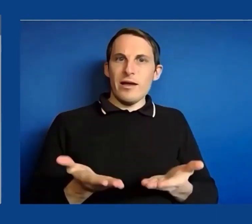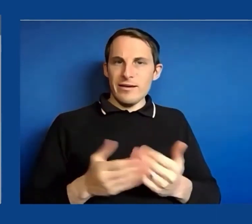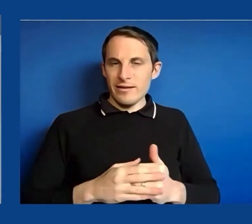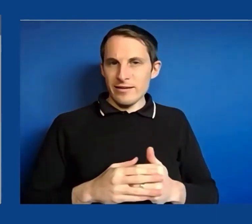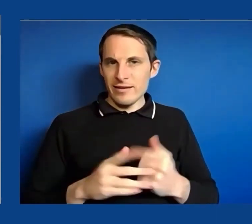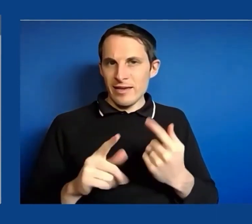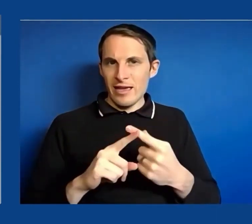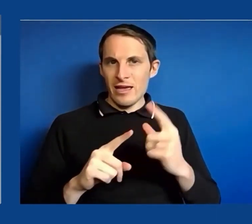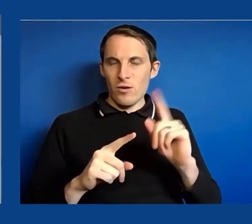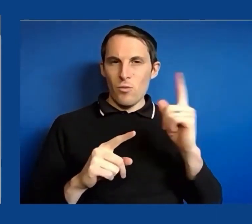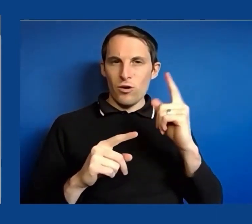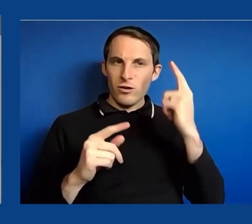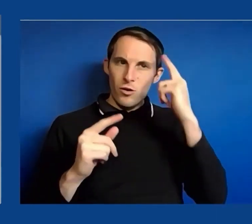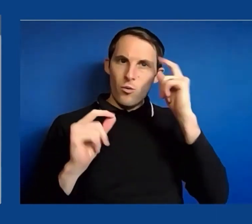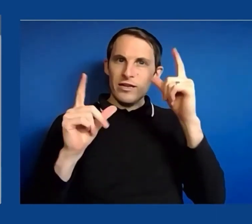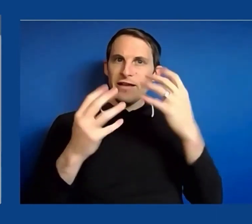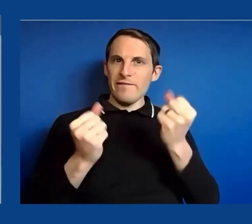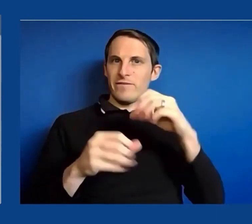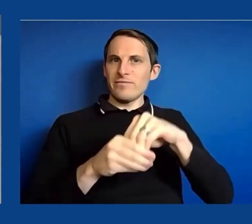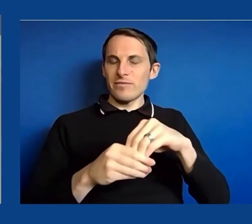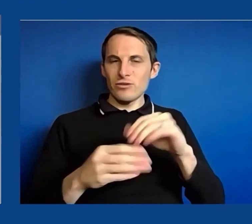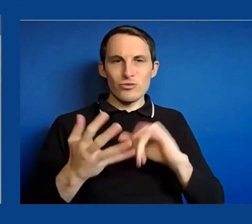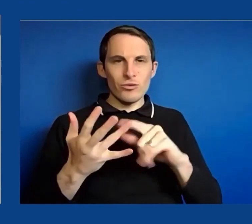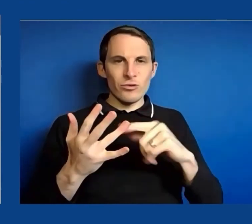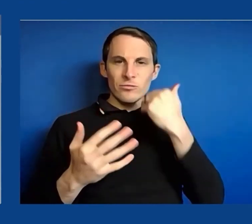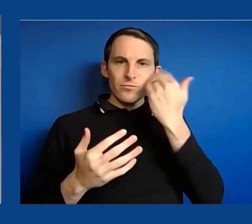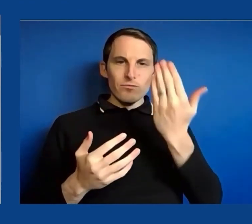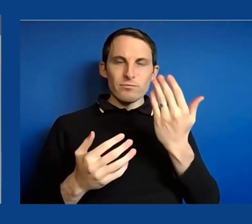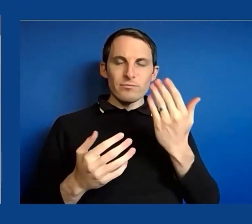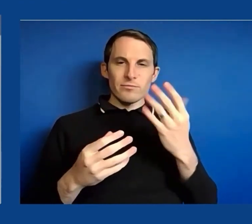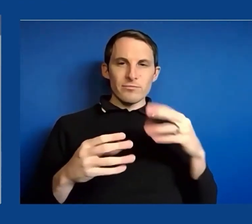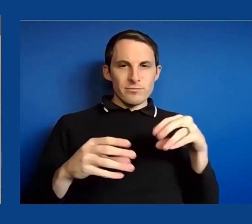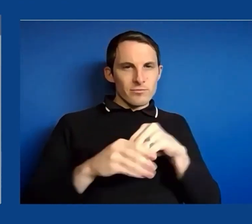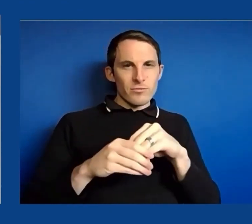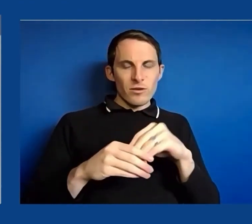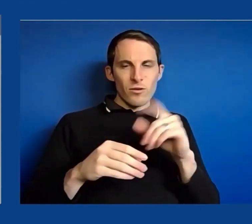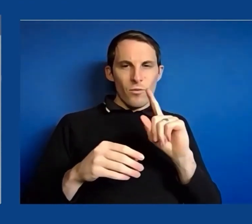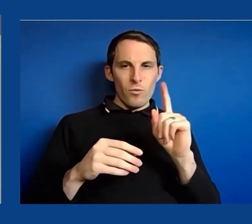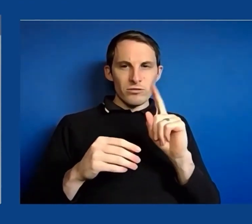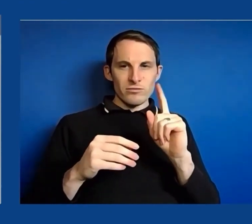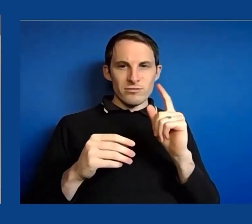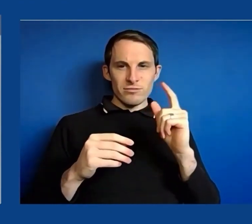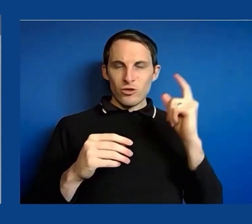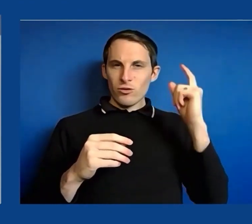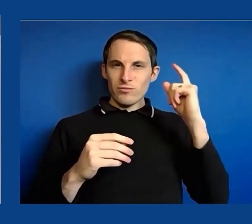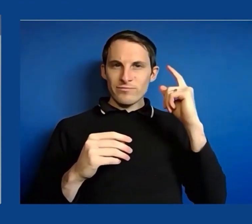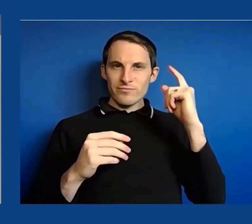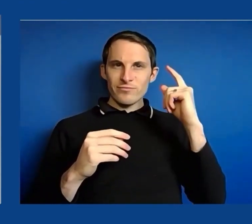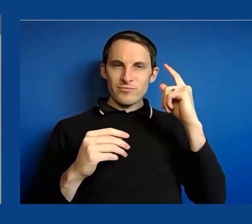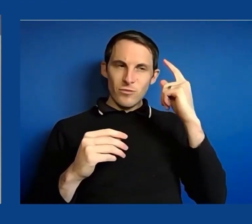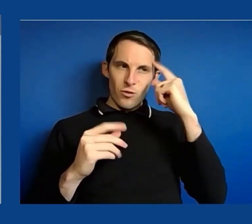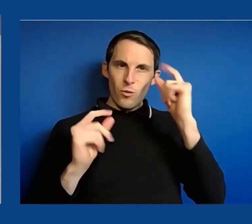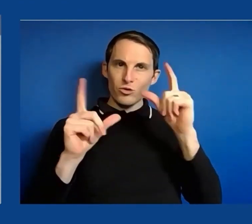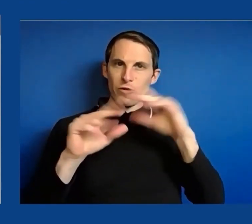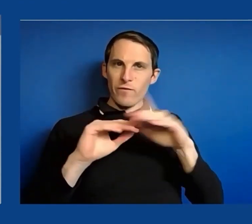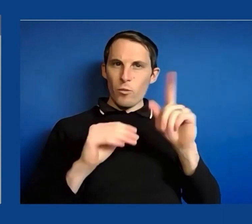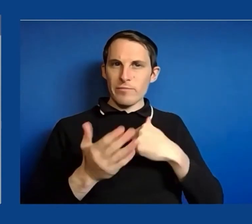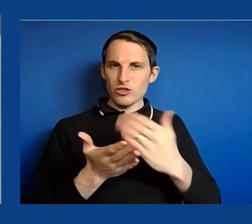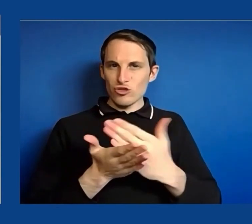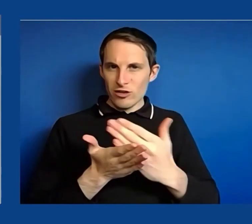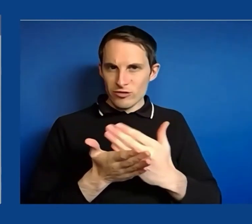bring. So I was always rigorous about the consciousness of what I was sharing and being conscious of that. But it